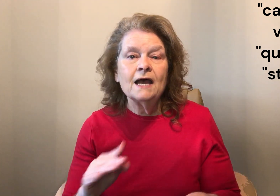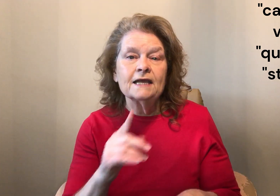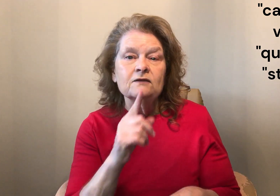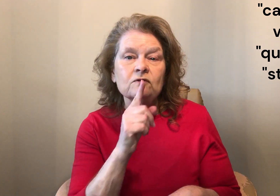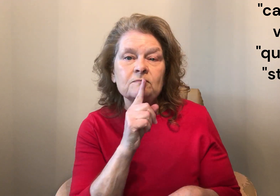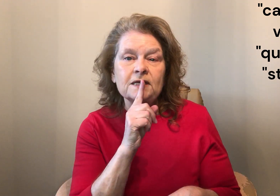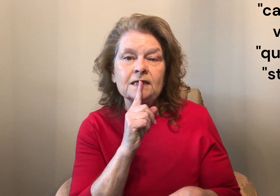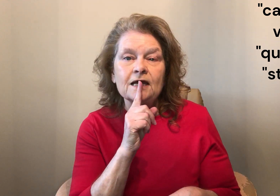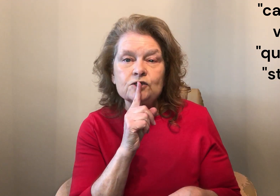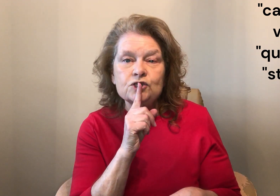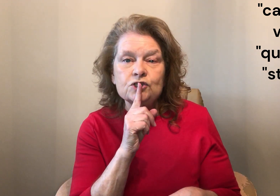Quiet would be like shh.